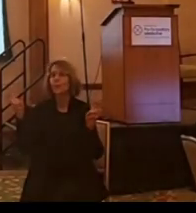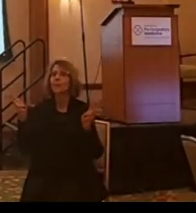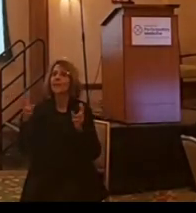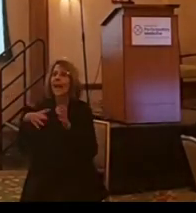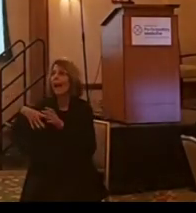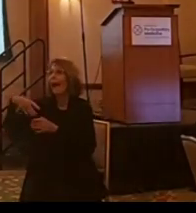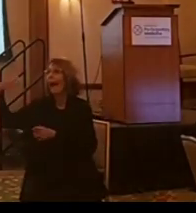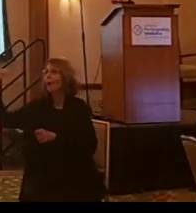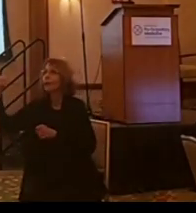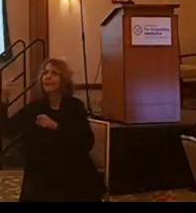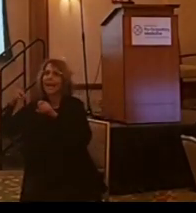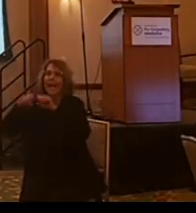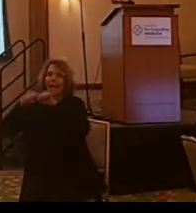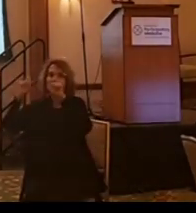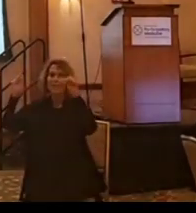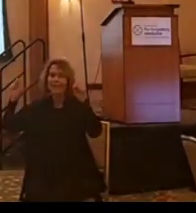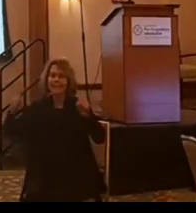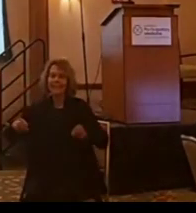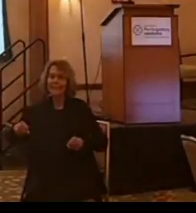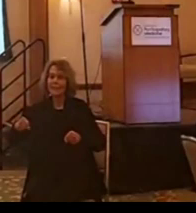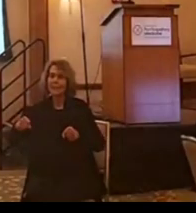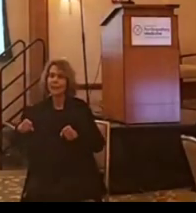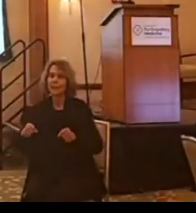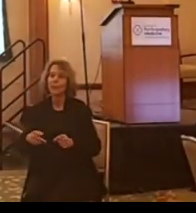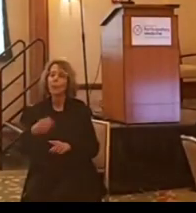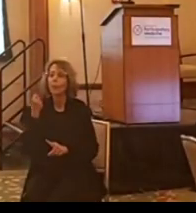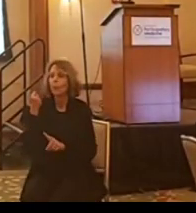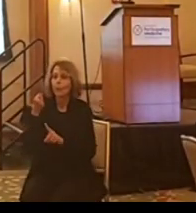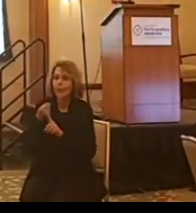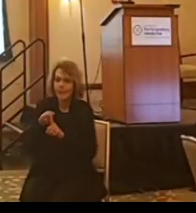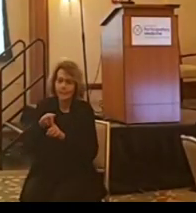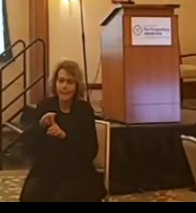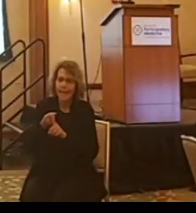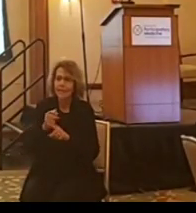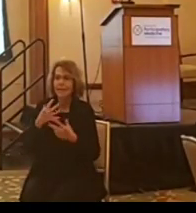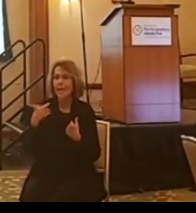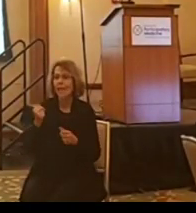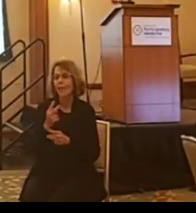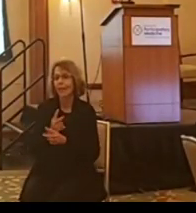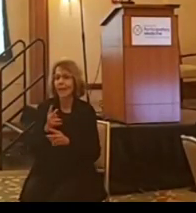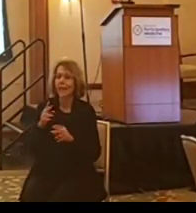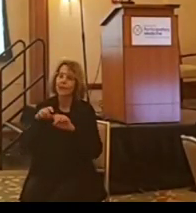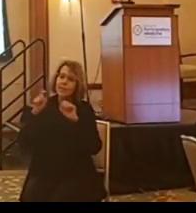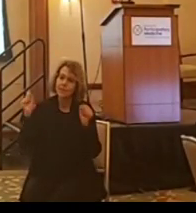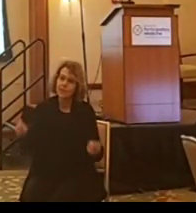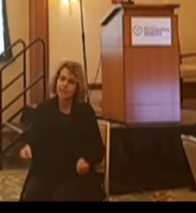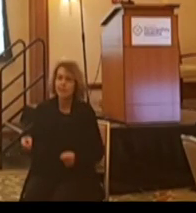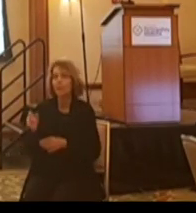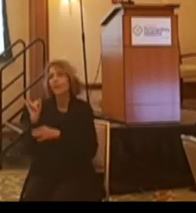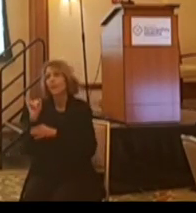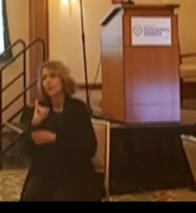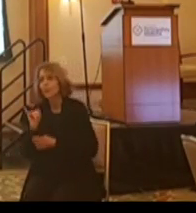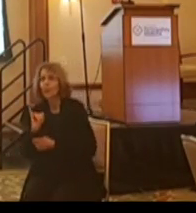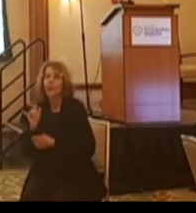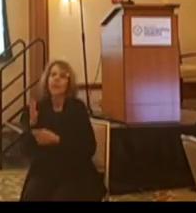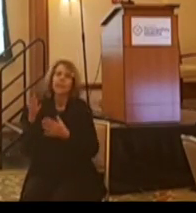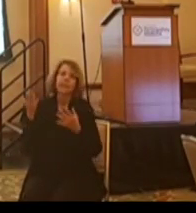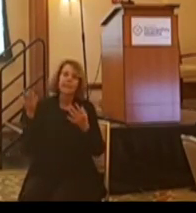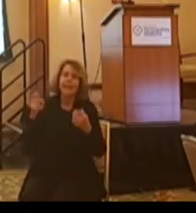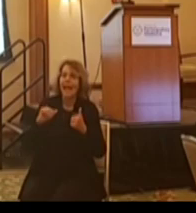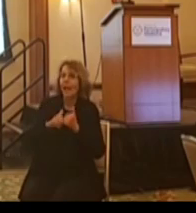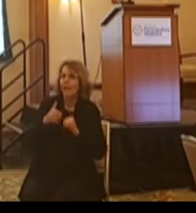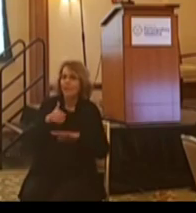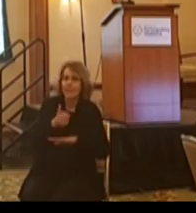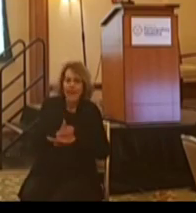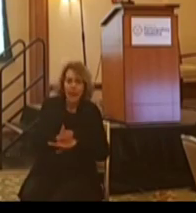of system redesign and policy that will change the nature that is necessary ultimately to get